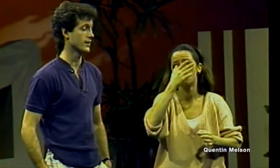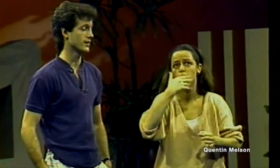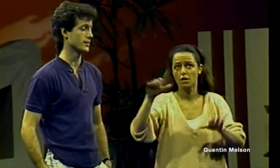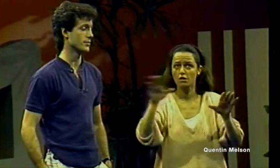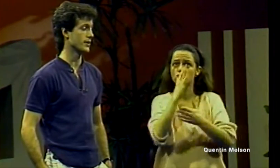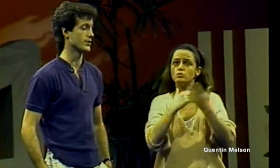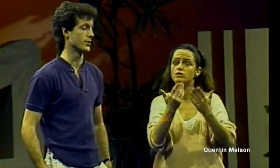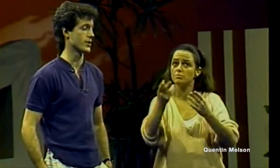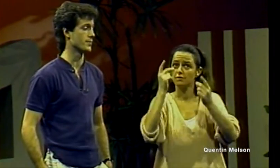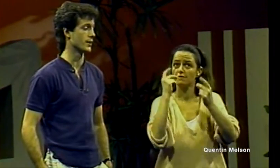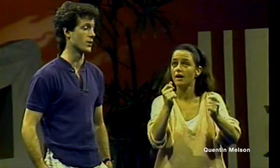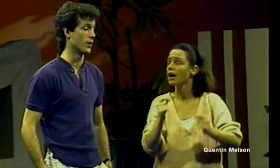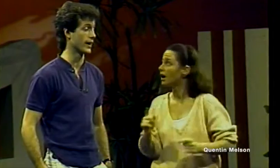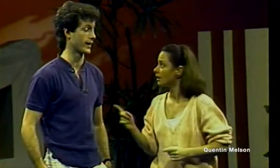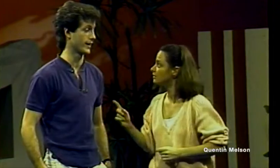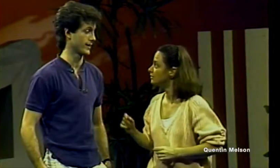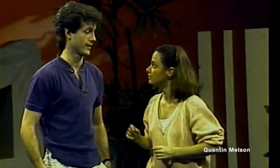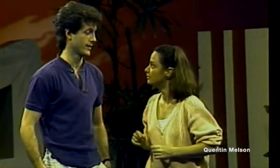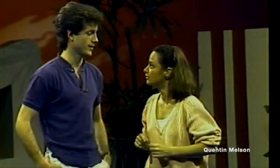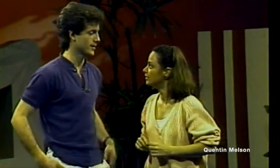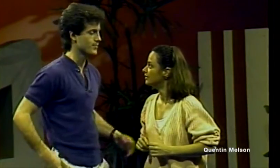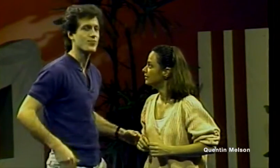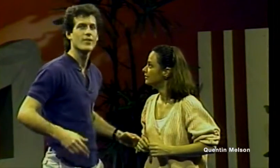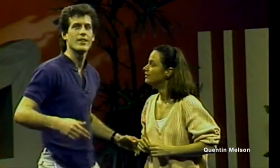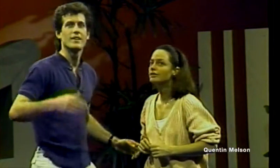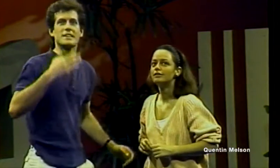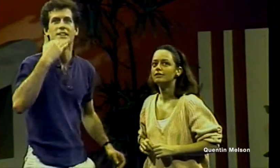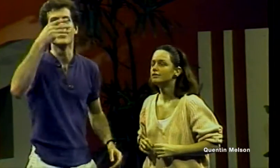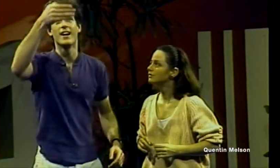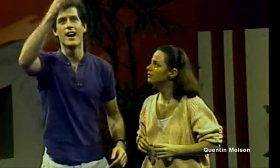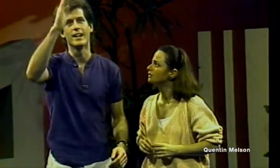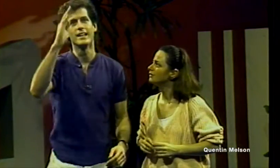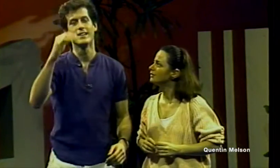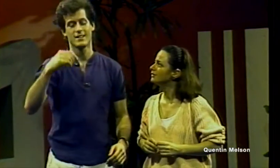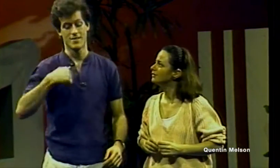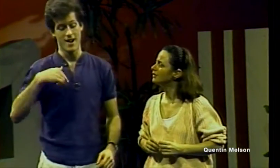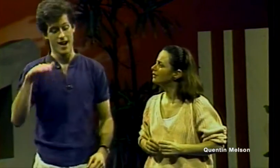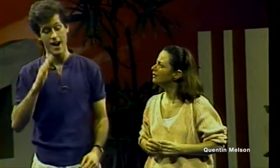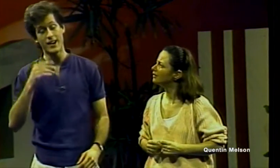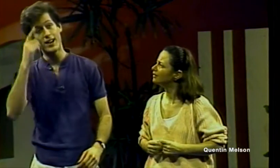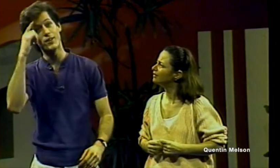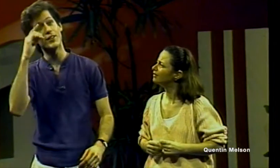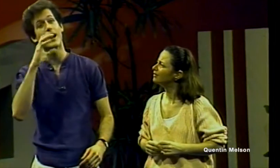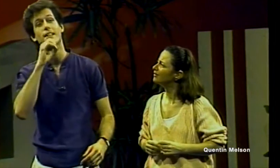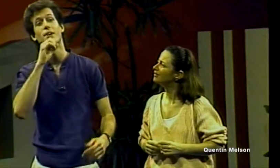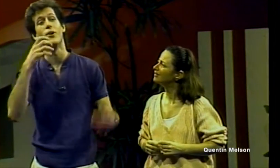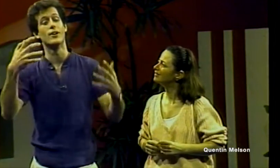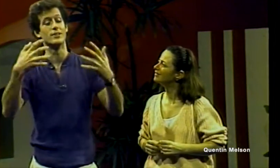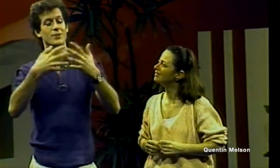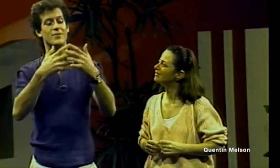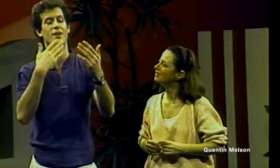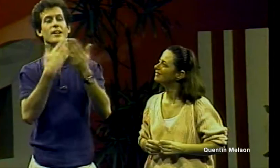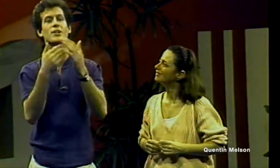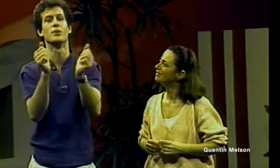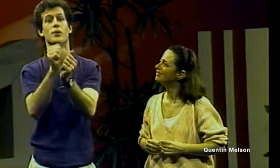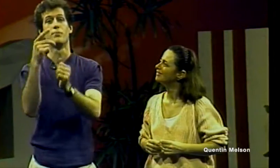you better do something quick. Dear God, I never thought that orange went very good with